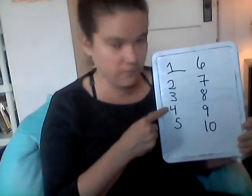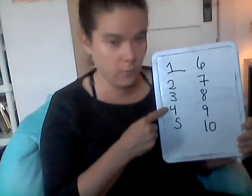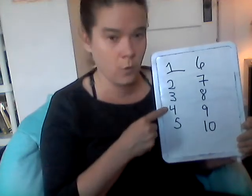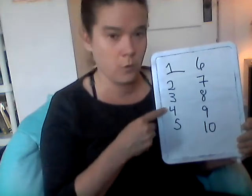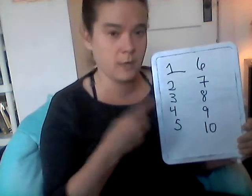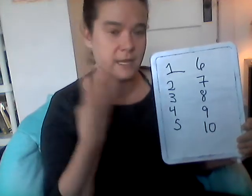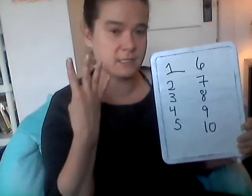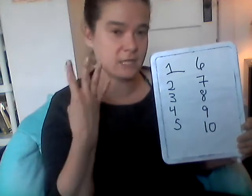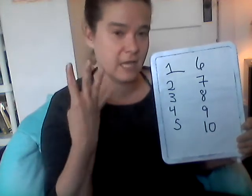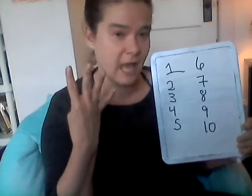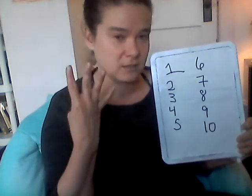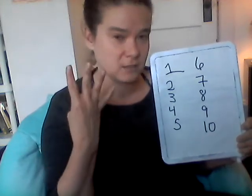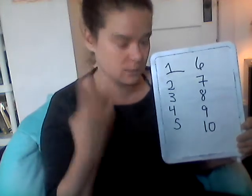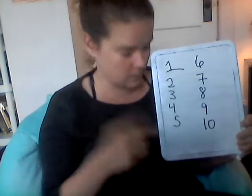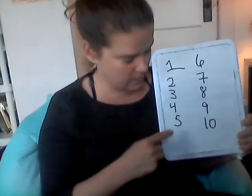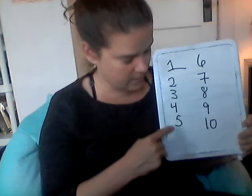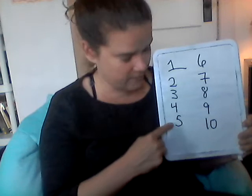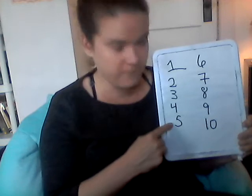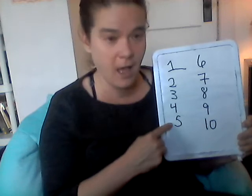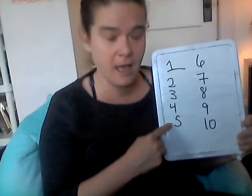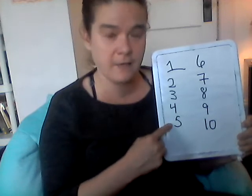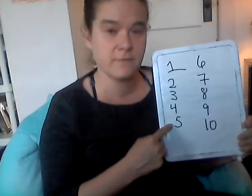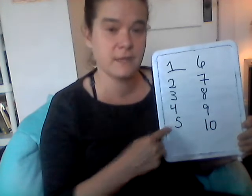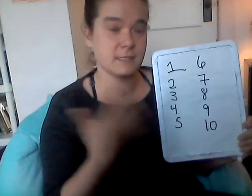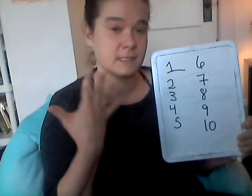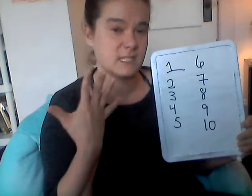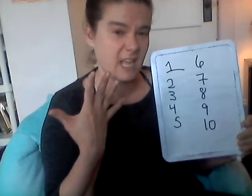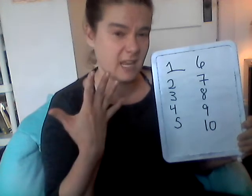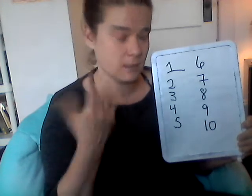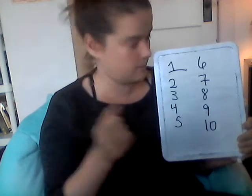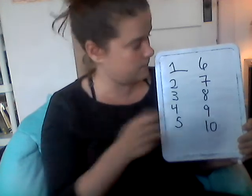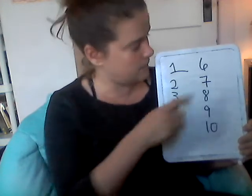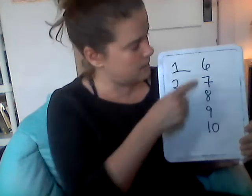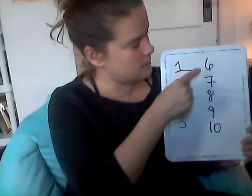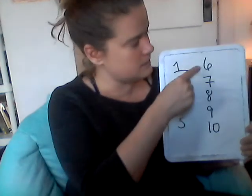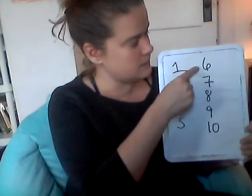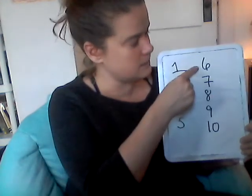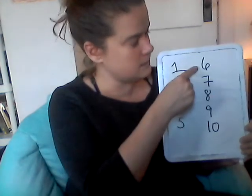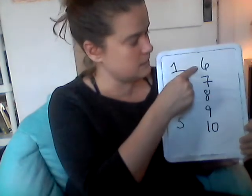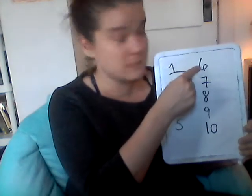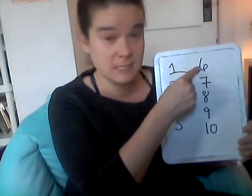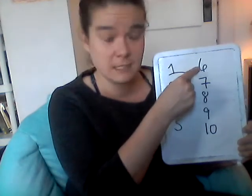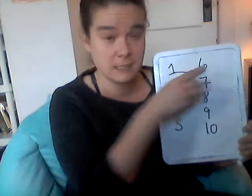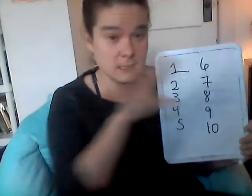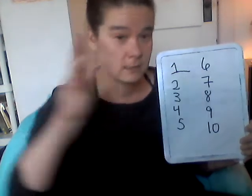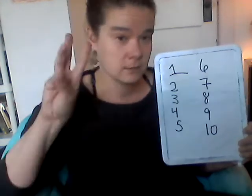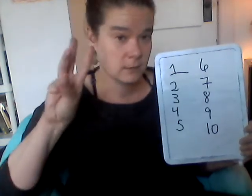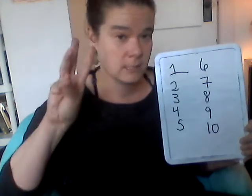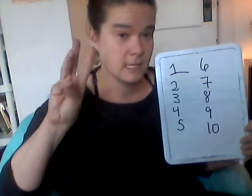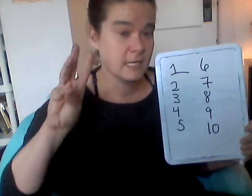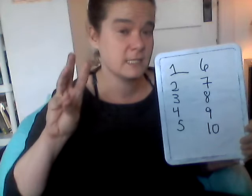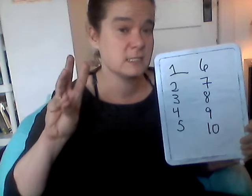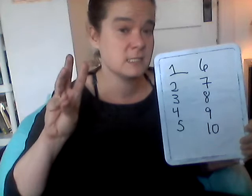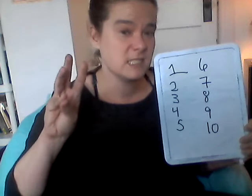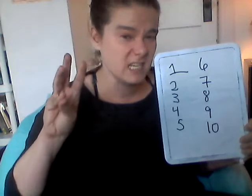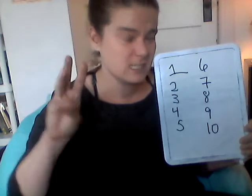Four is quatre. Five is cinq. Six is six.